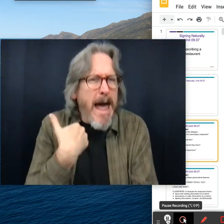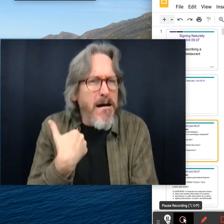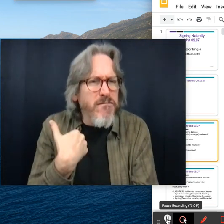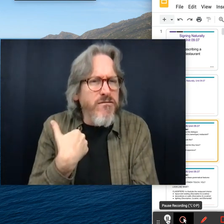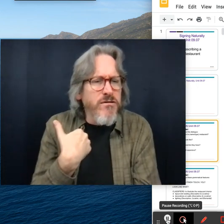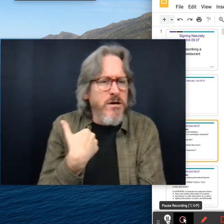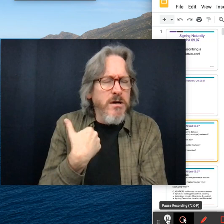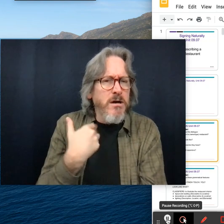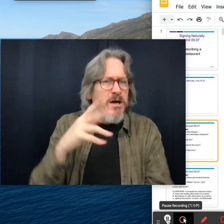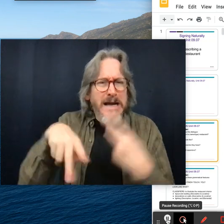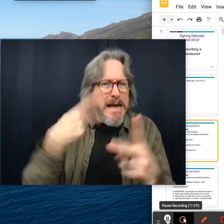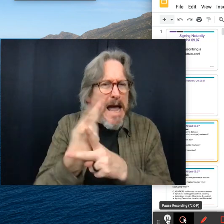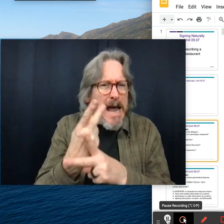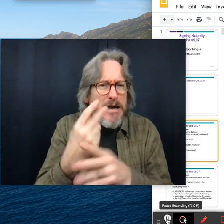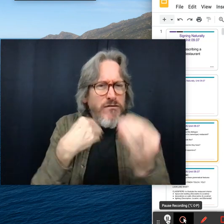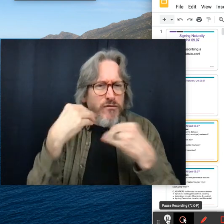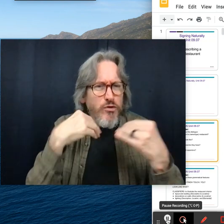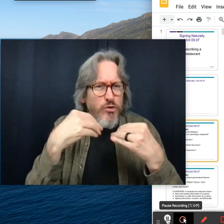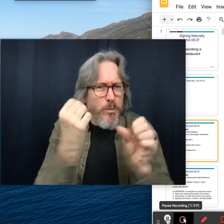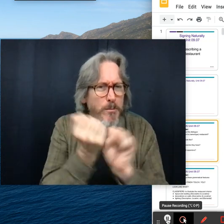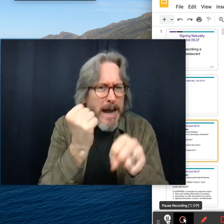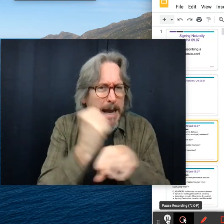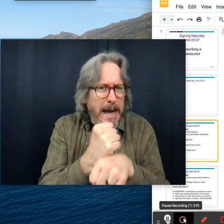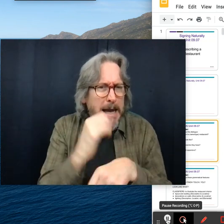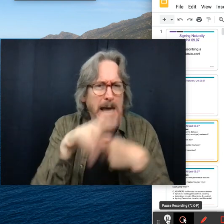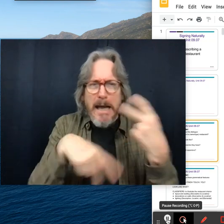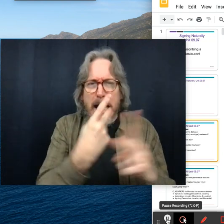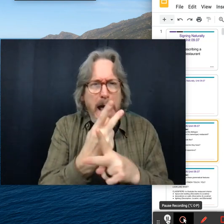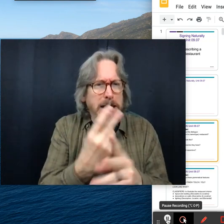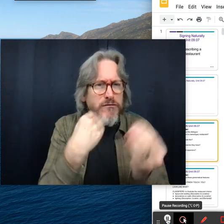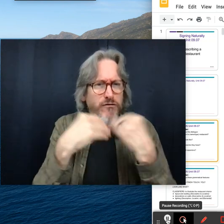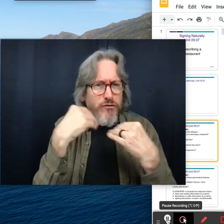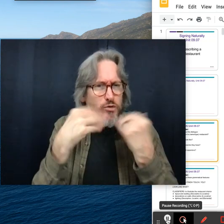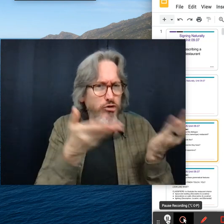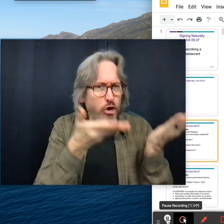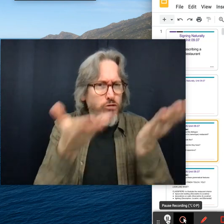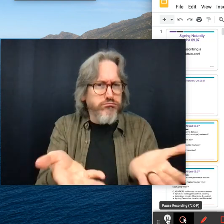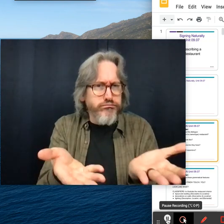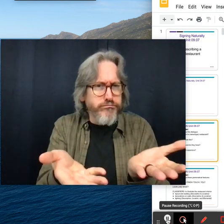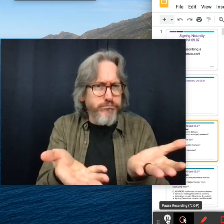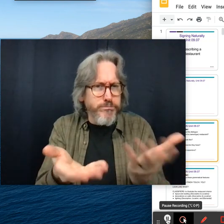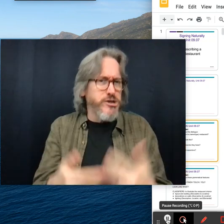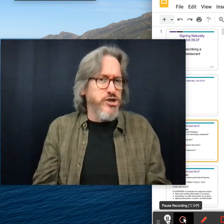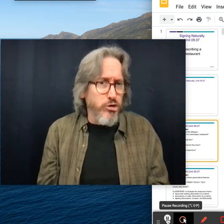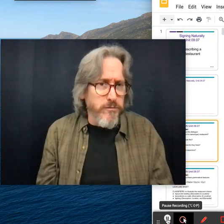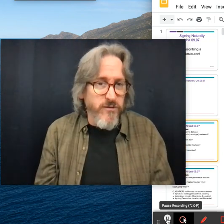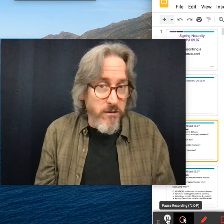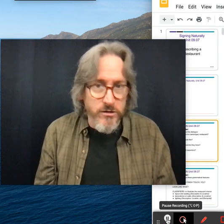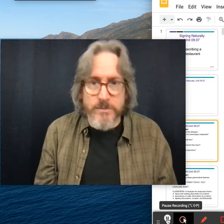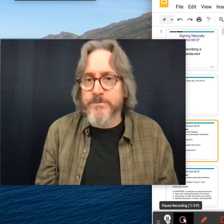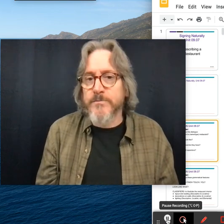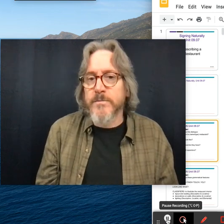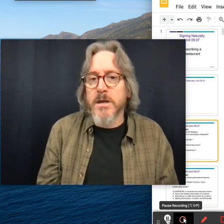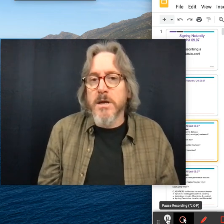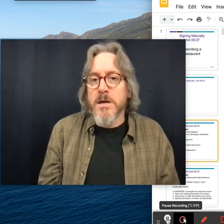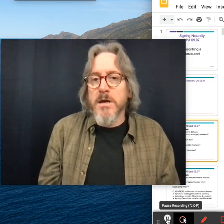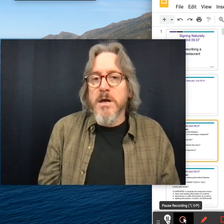food have. Kind of food make. Kind of food serve,